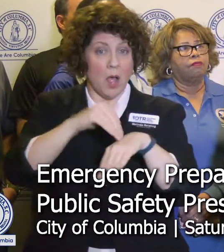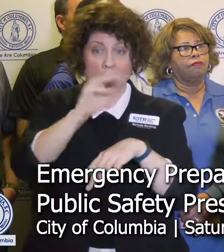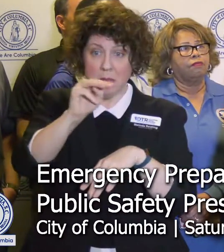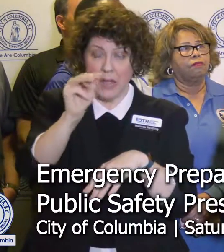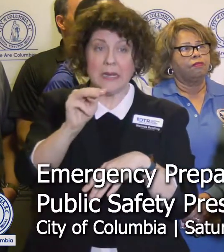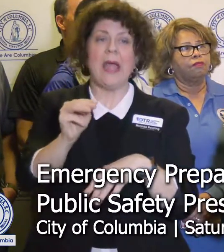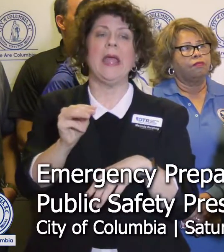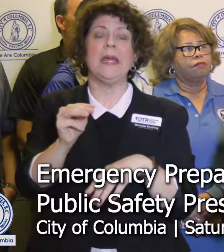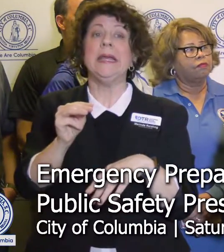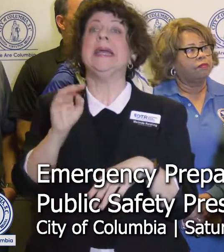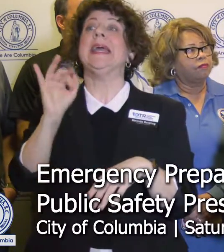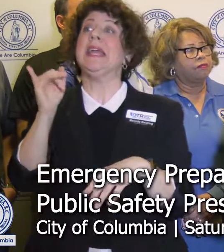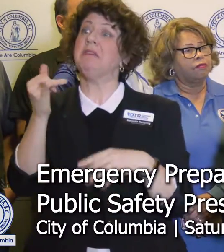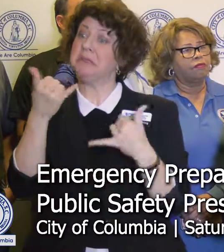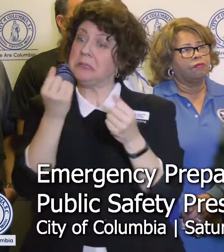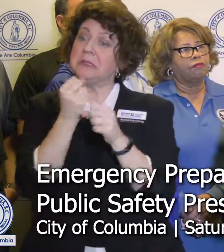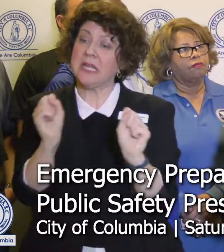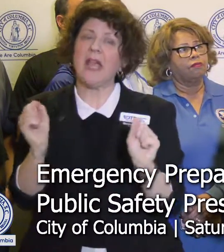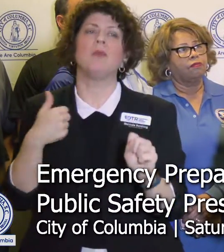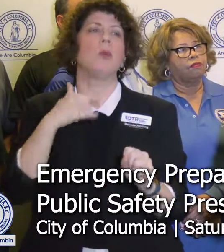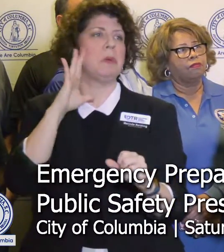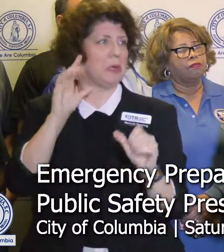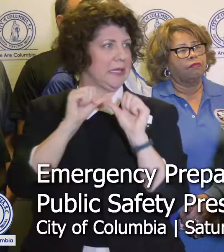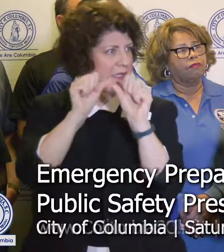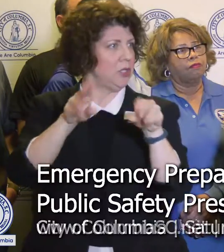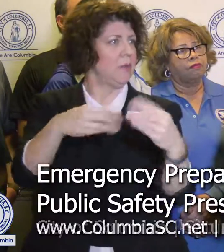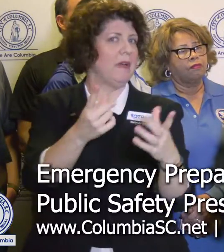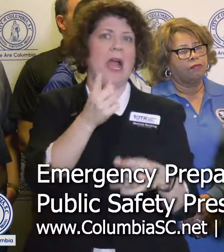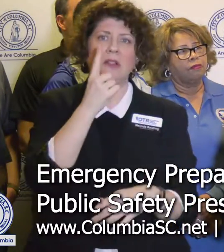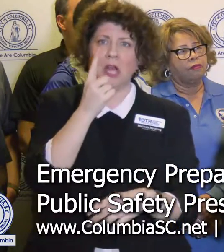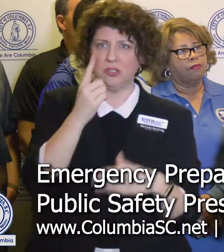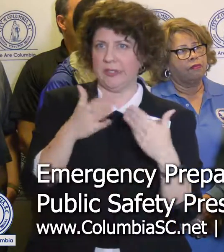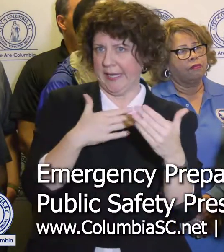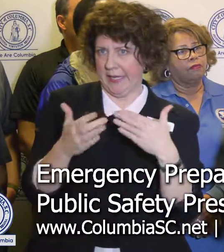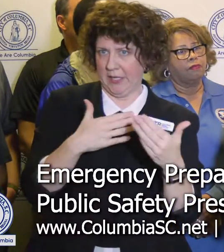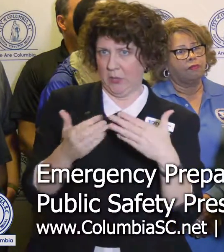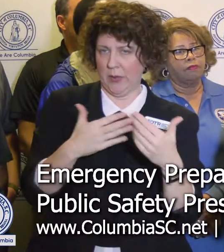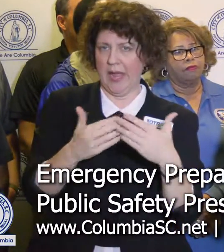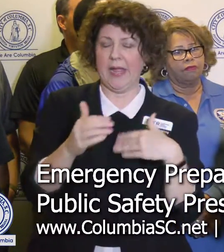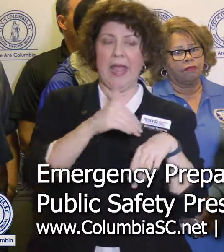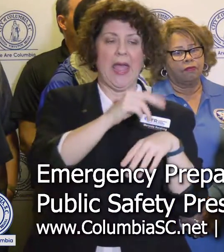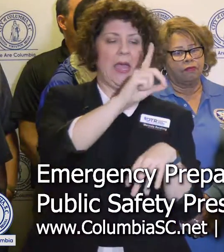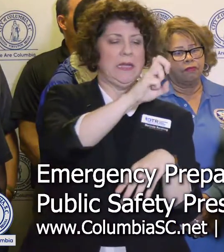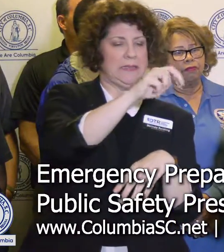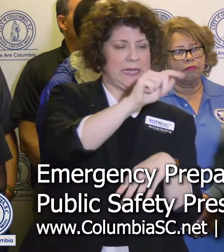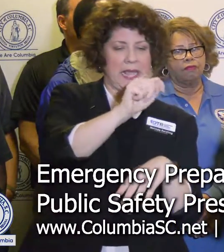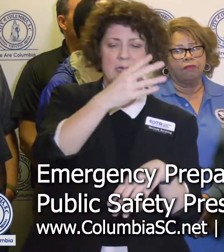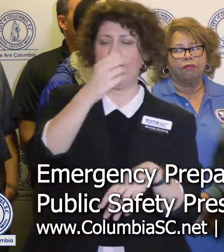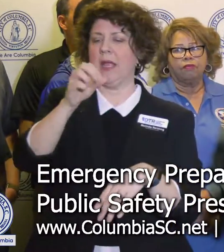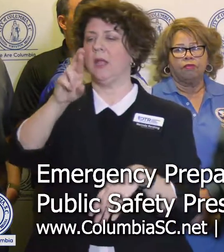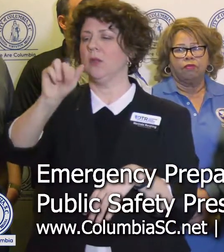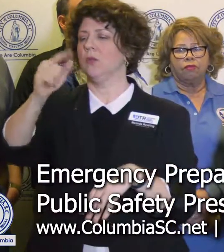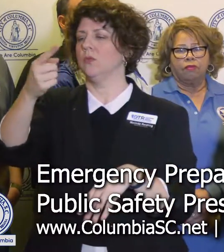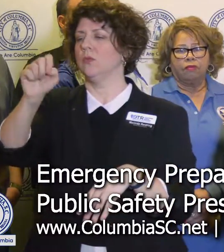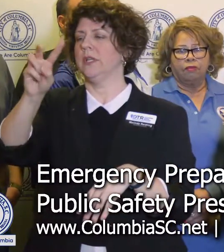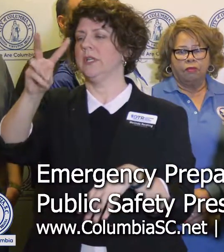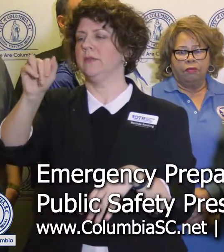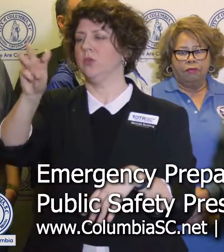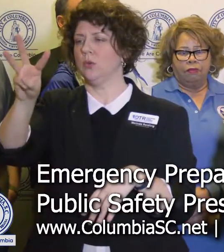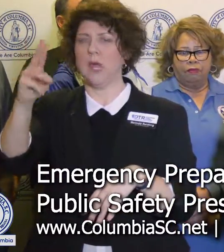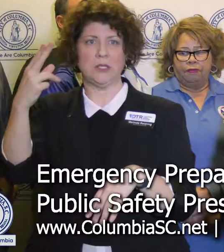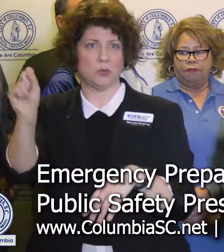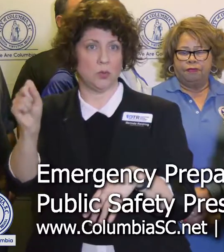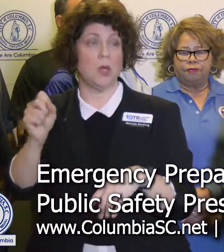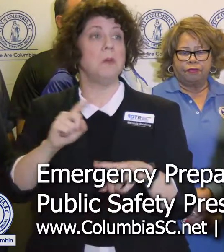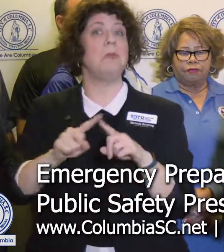lunch services provided for our students, we will continue to provide lunch services at both Dent Middle School and Ridgeview High School. As